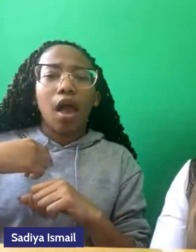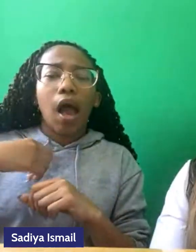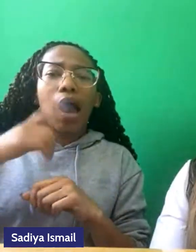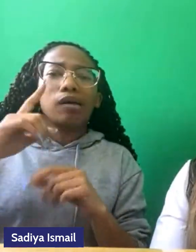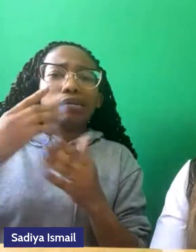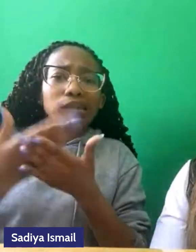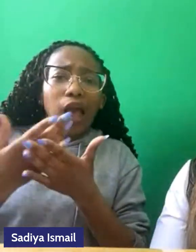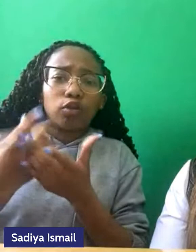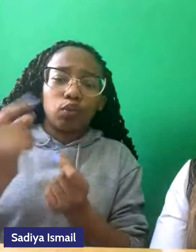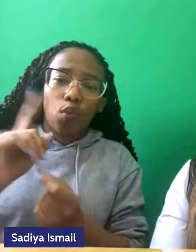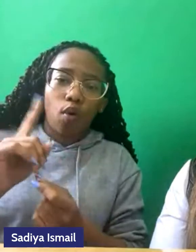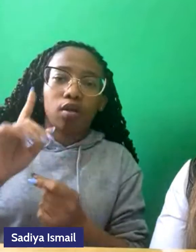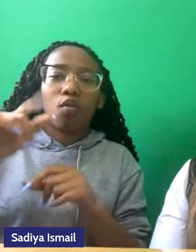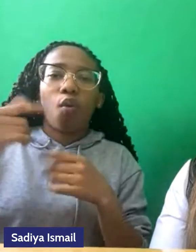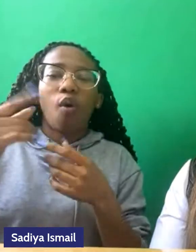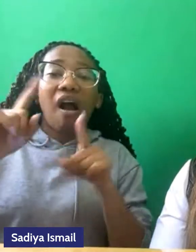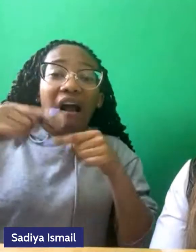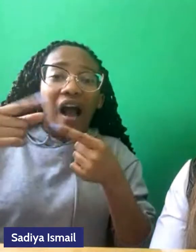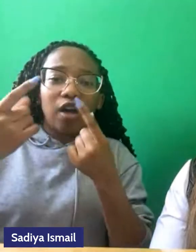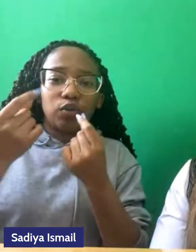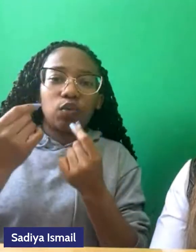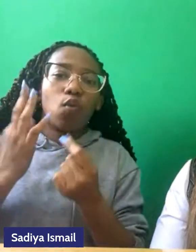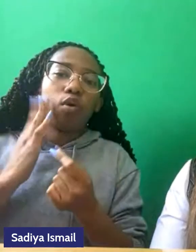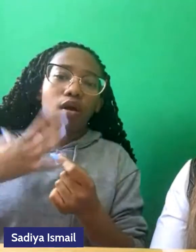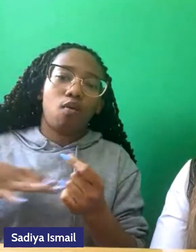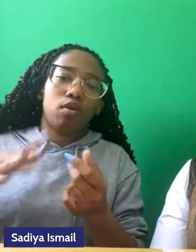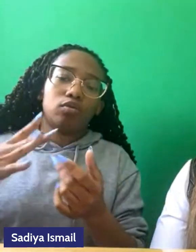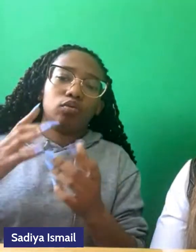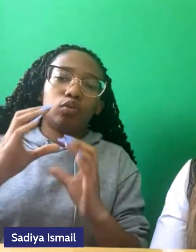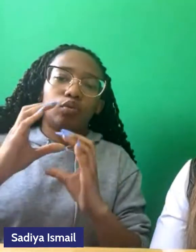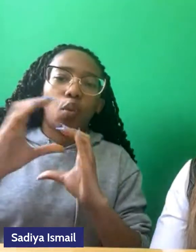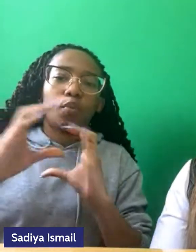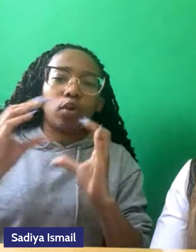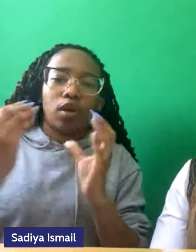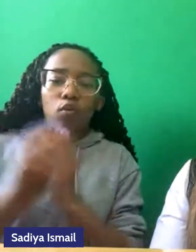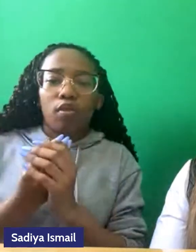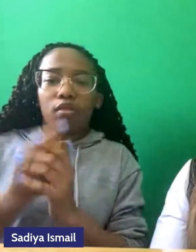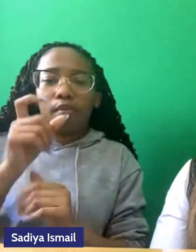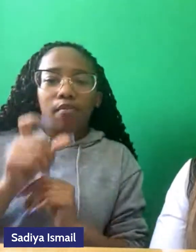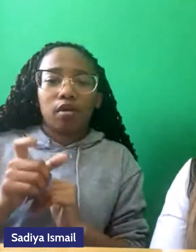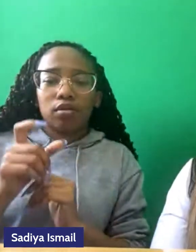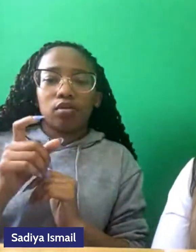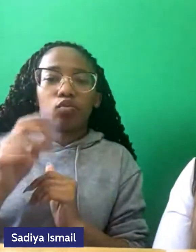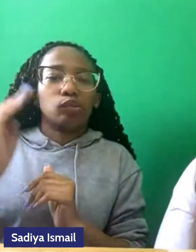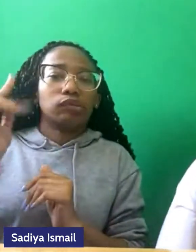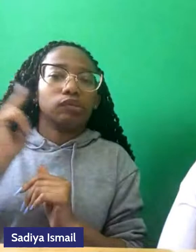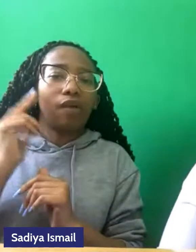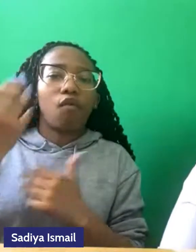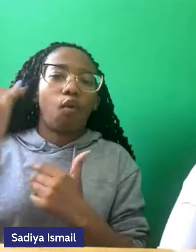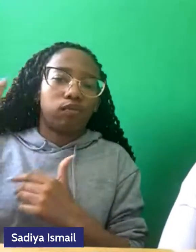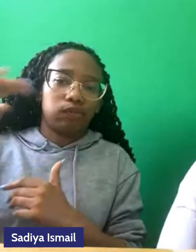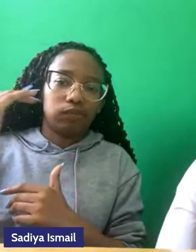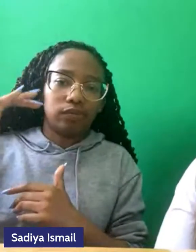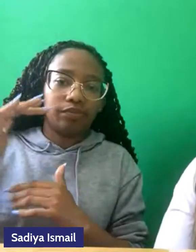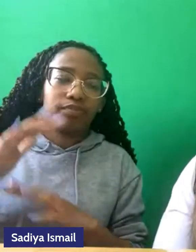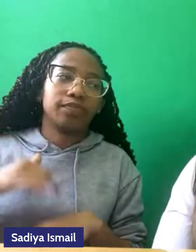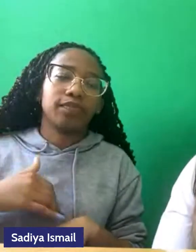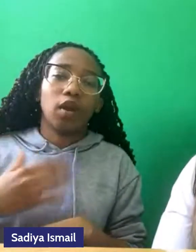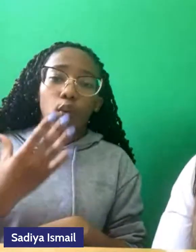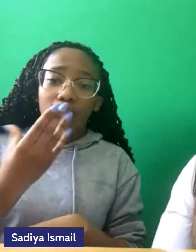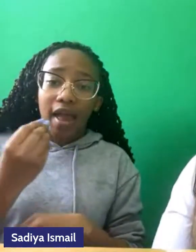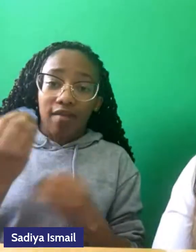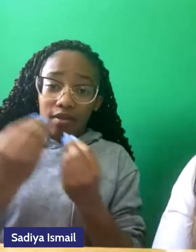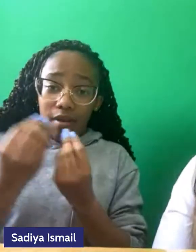when I'm trying to engage with a person who is deaf or hard of hearing? Okay, so we have something called